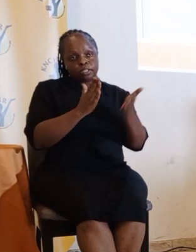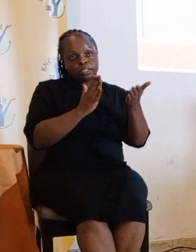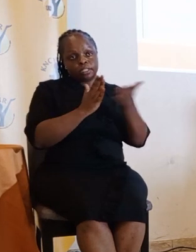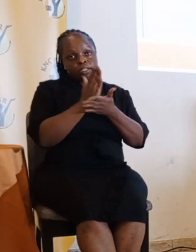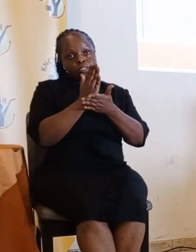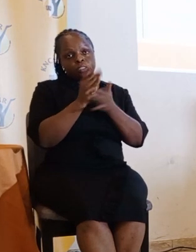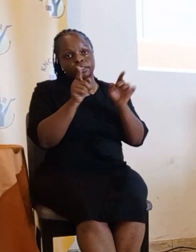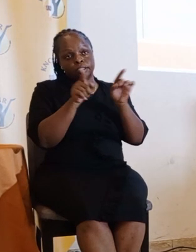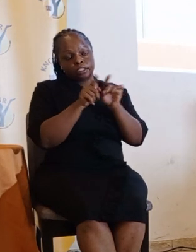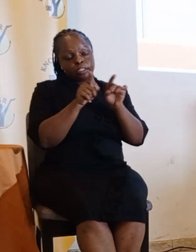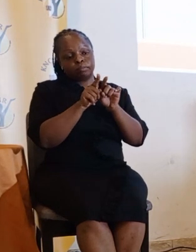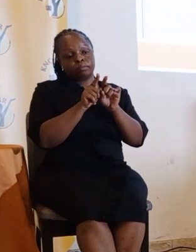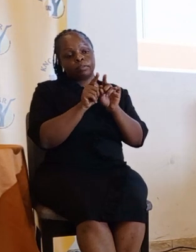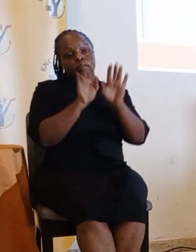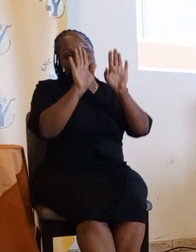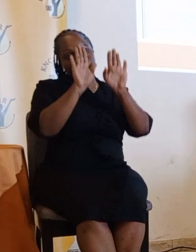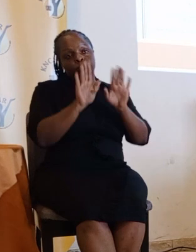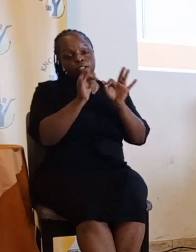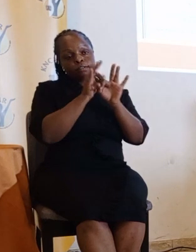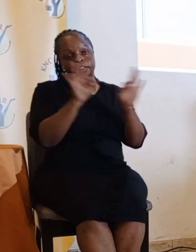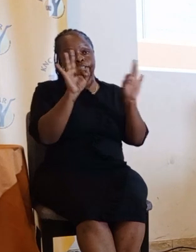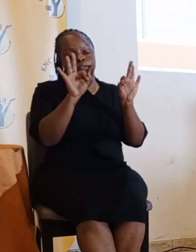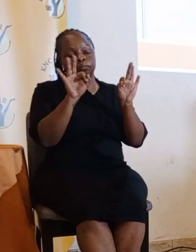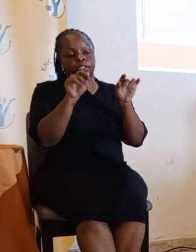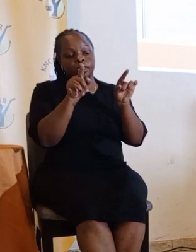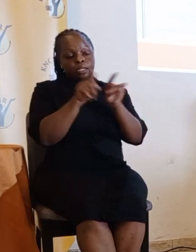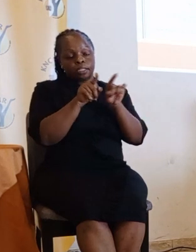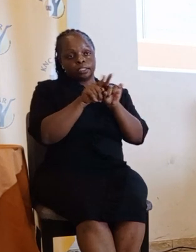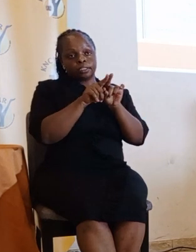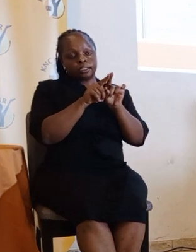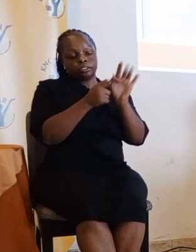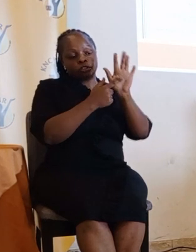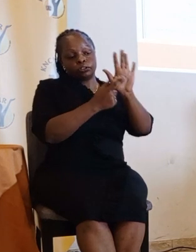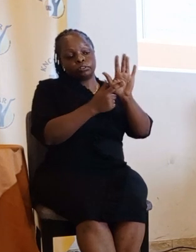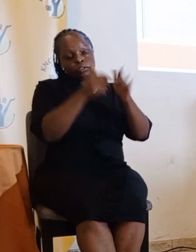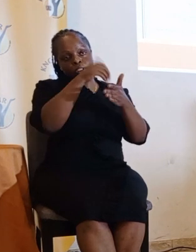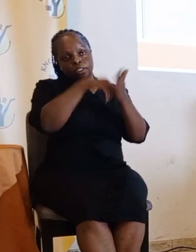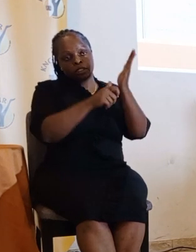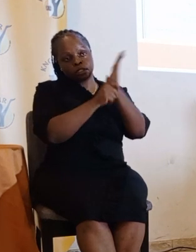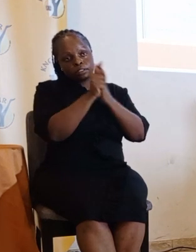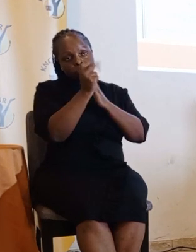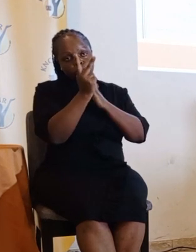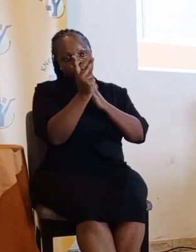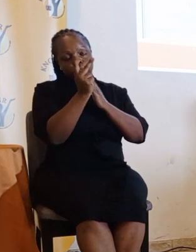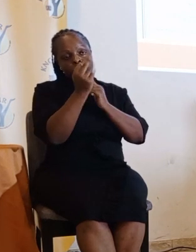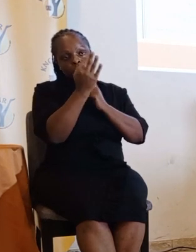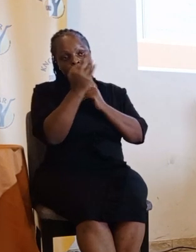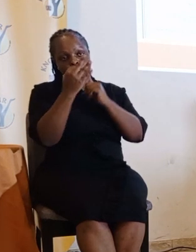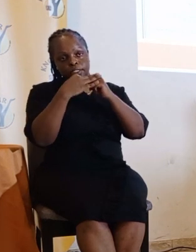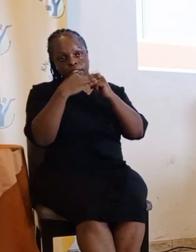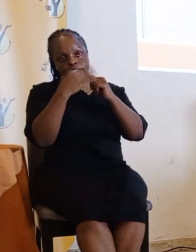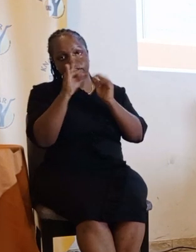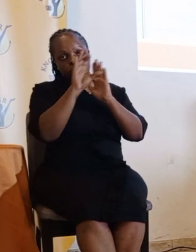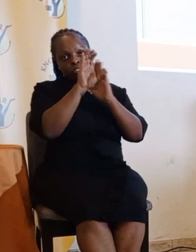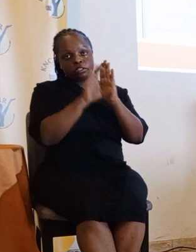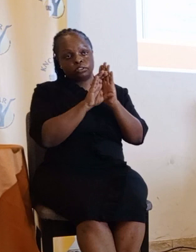rights, and fundamental freedoms, as stipulated in Article 238 of the Constitution.